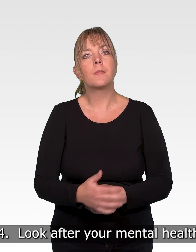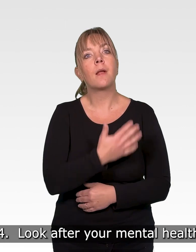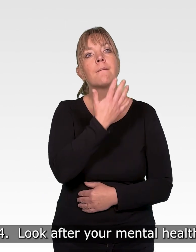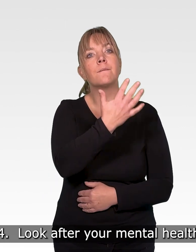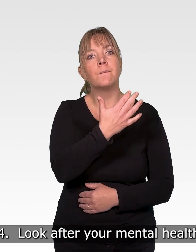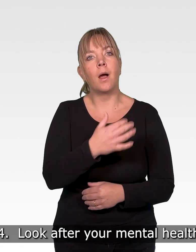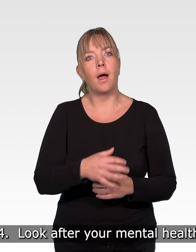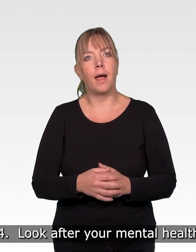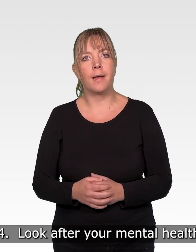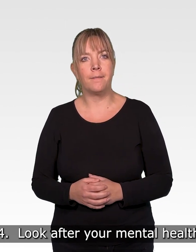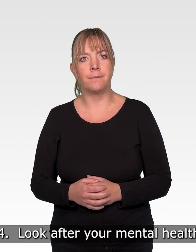5. 4.